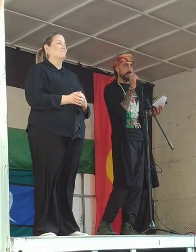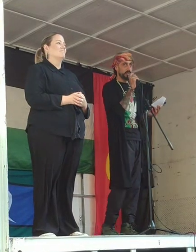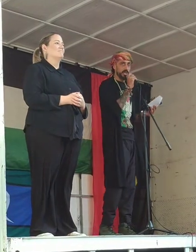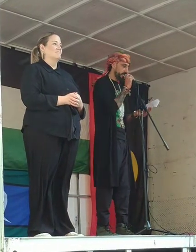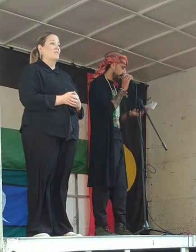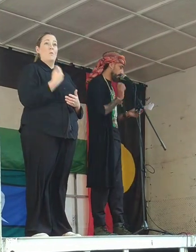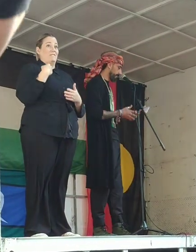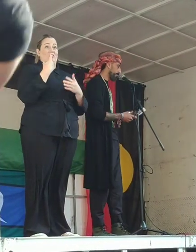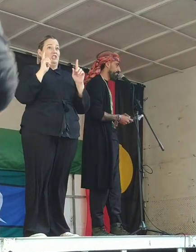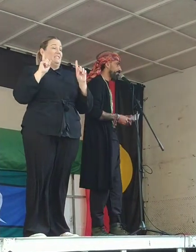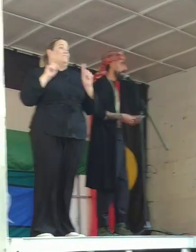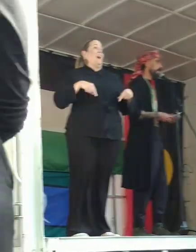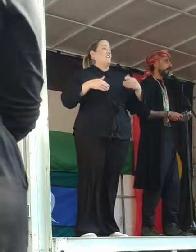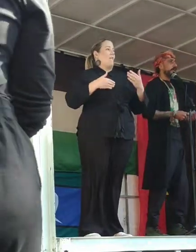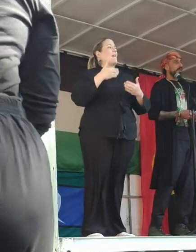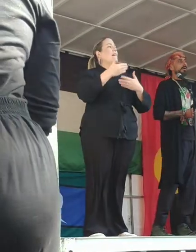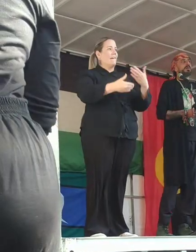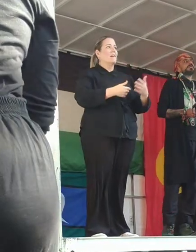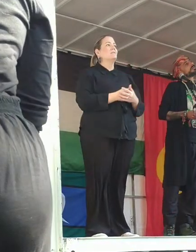We just started.